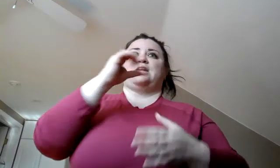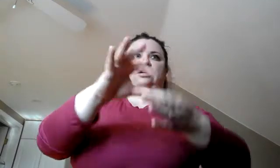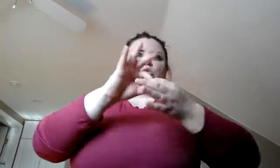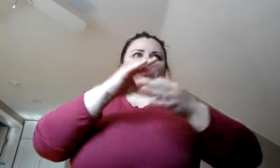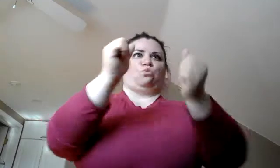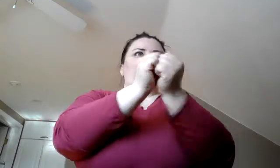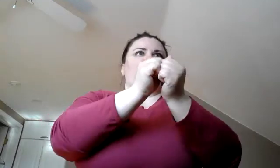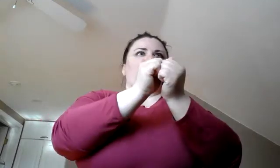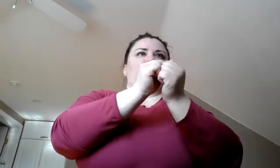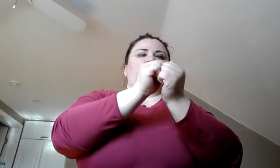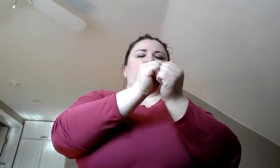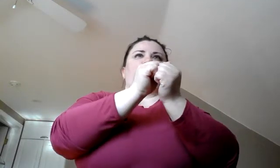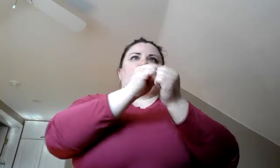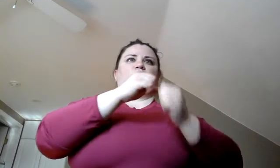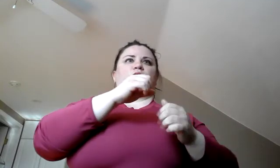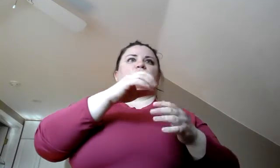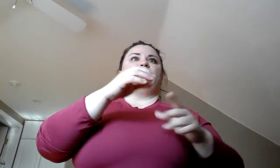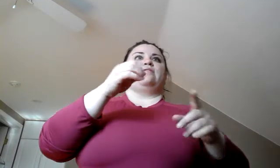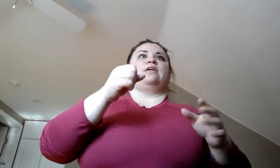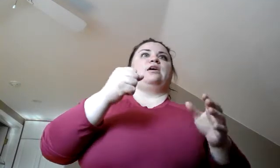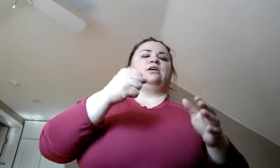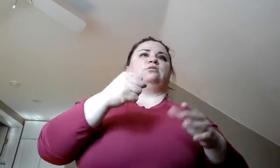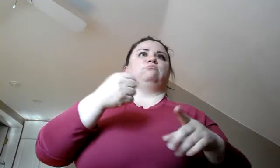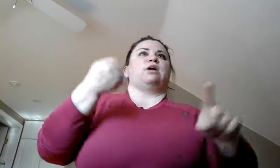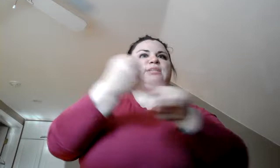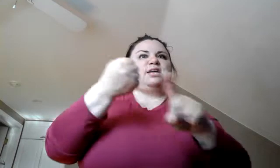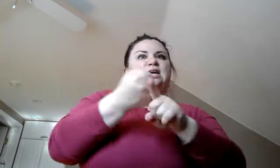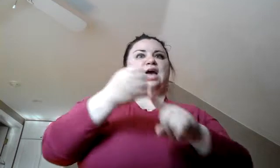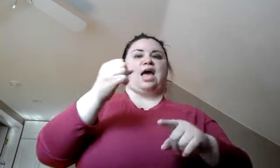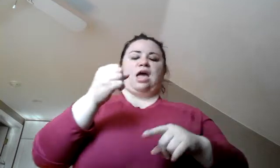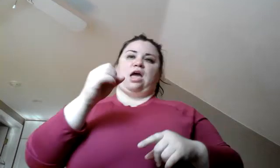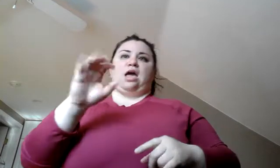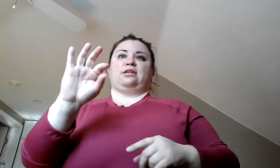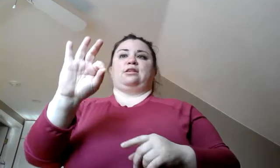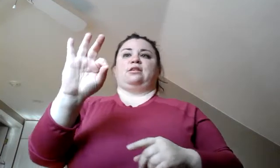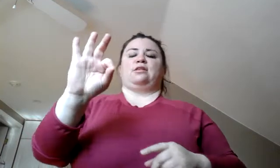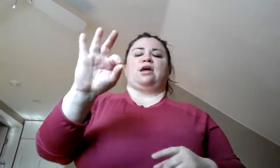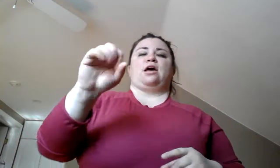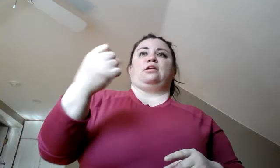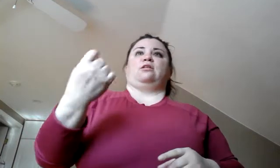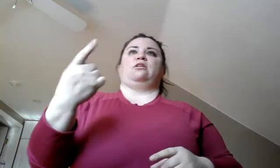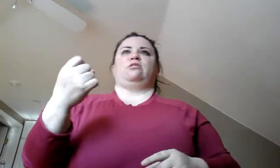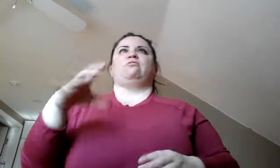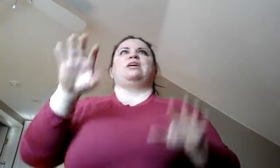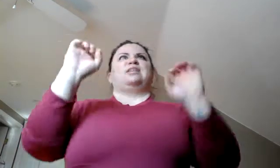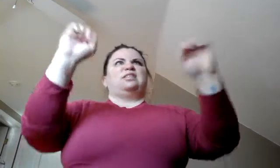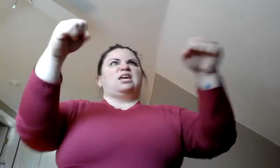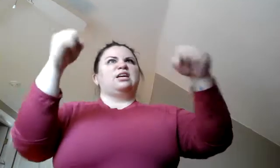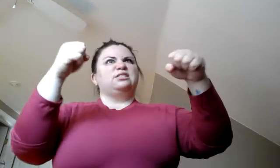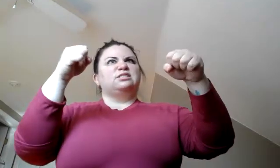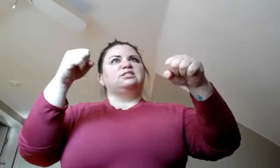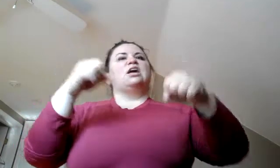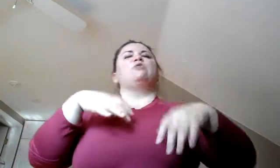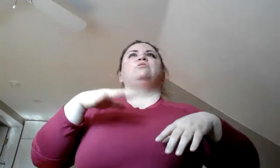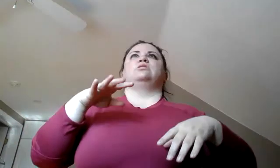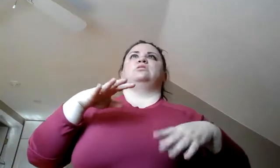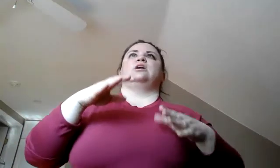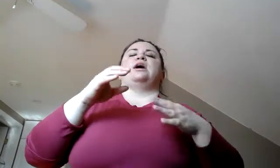is not a jihadist. He's not a fundamental Islam. He's not part of Al-Qaeda. But he was a tyrant. He was a dictator, absolutely. Though Democrats